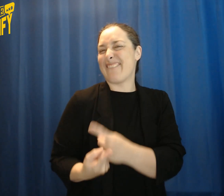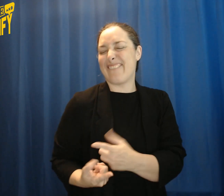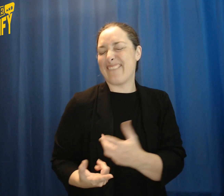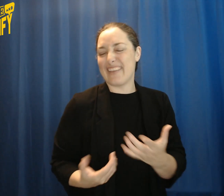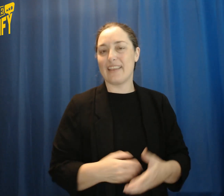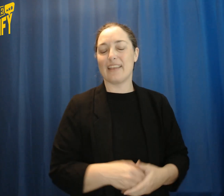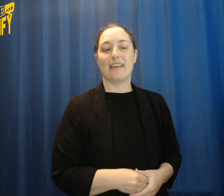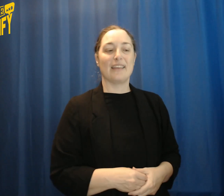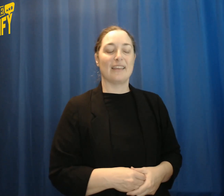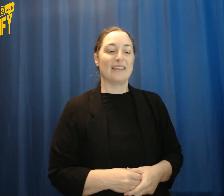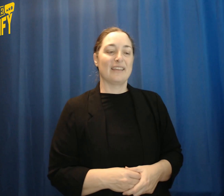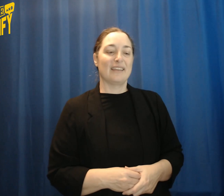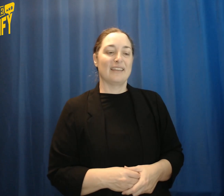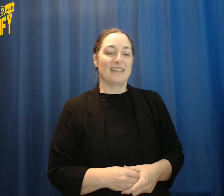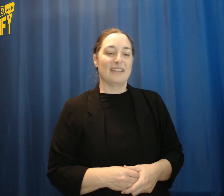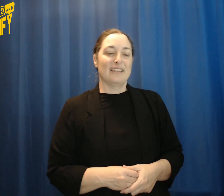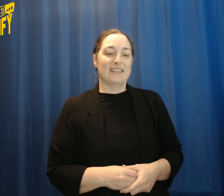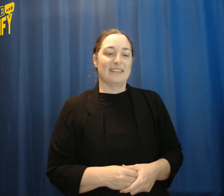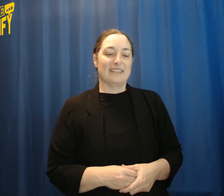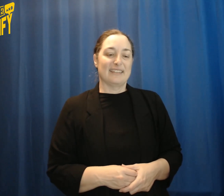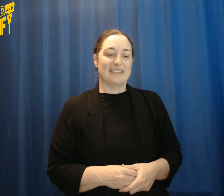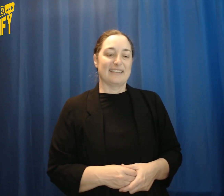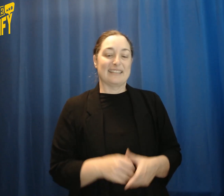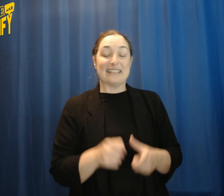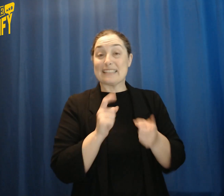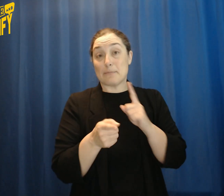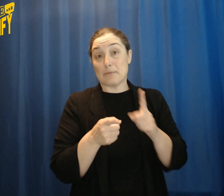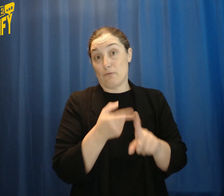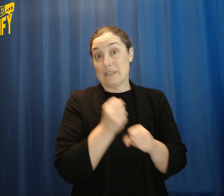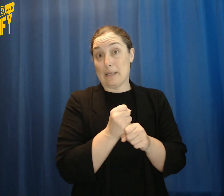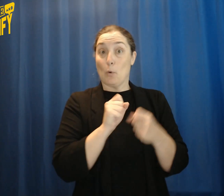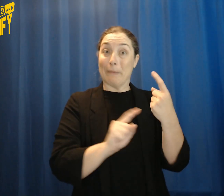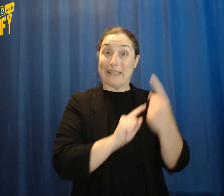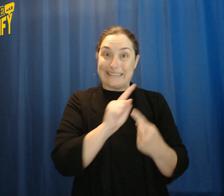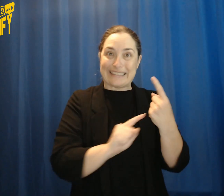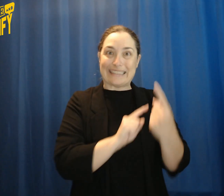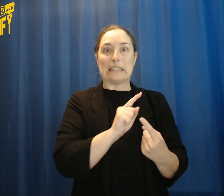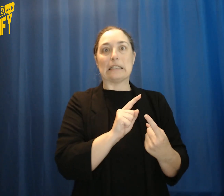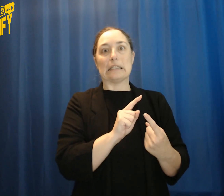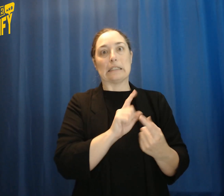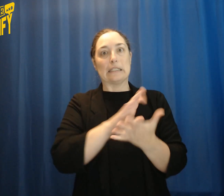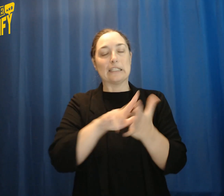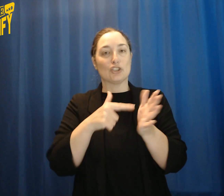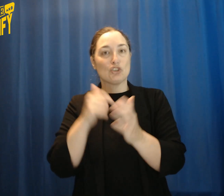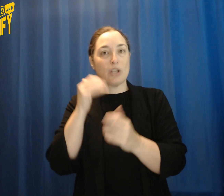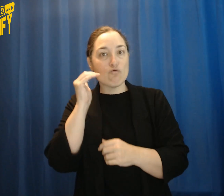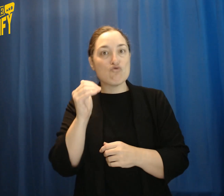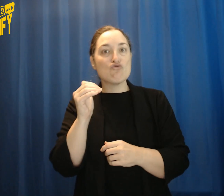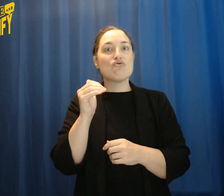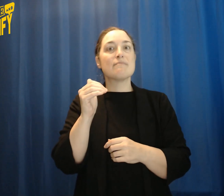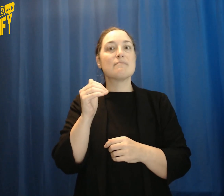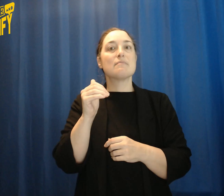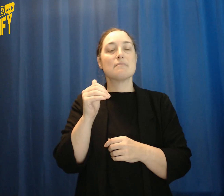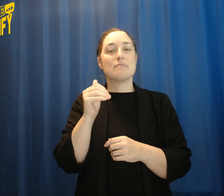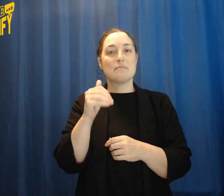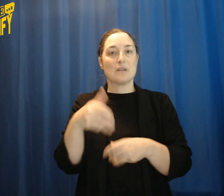into there'll be a meeting and you'll have a chat room and people, because they're not heard very